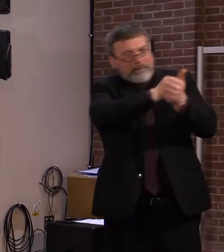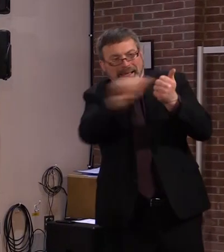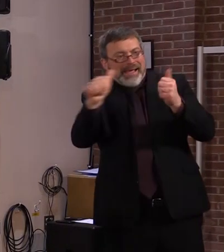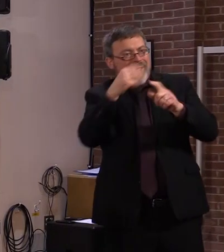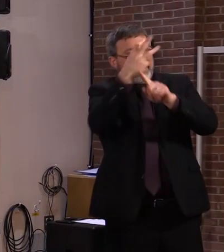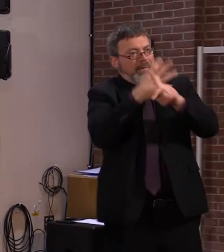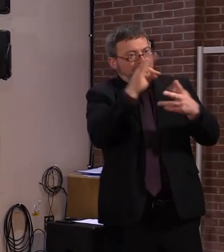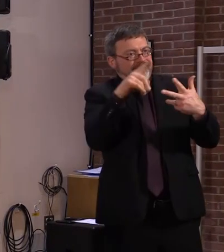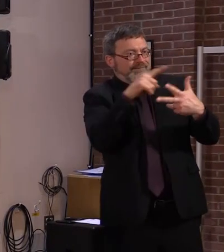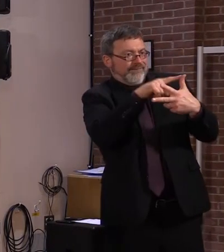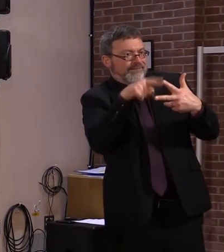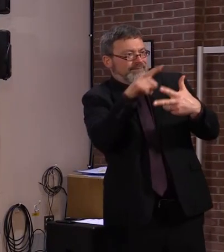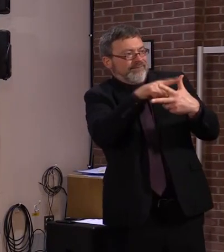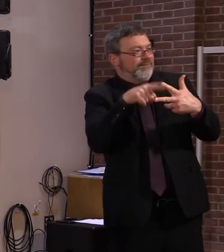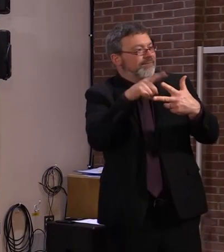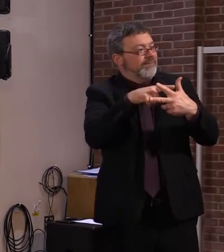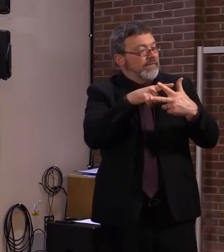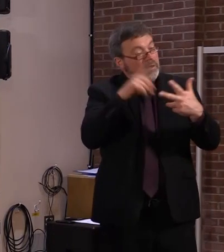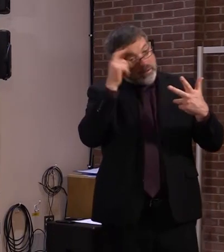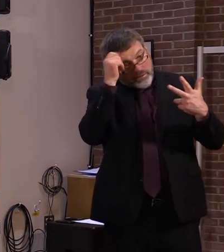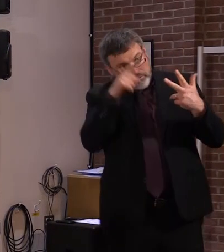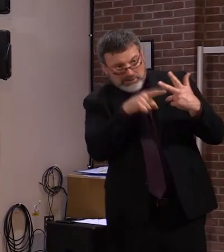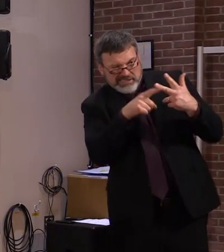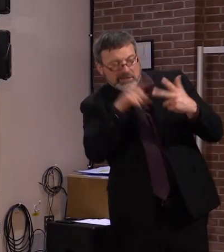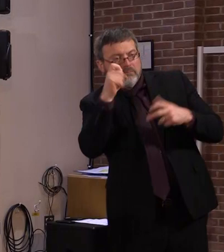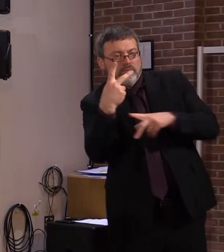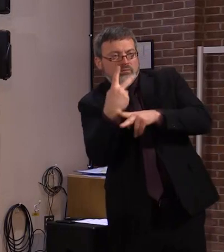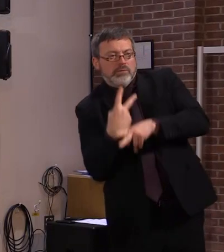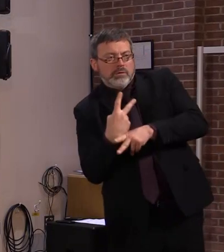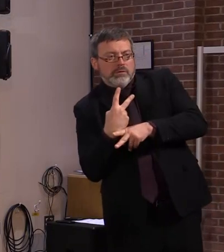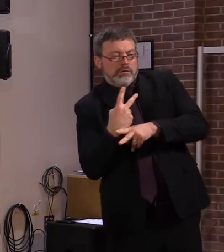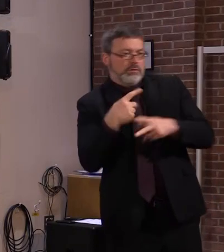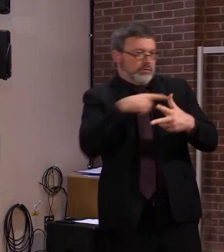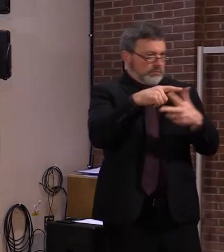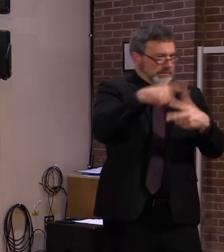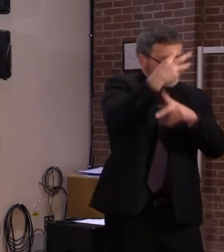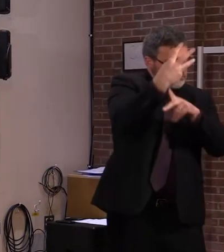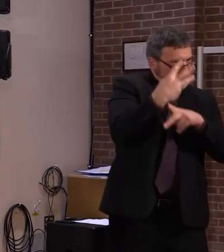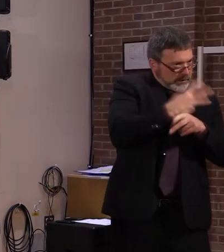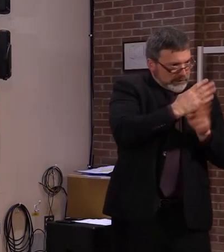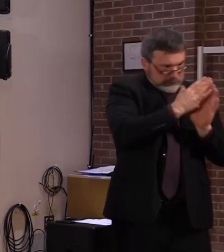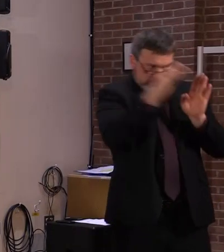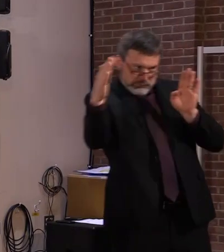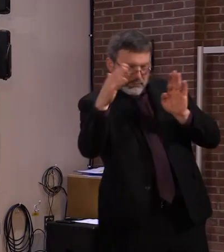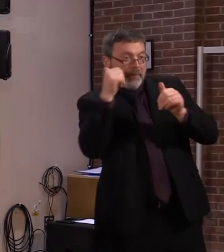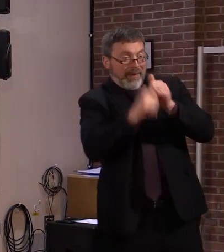of J&J. So please make an appointment. You can call